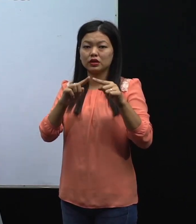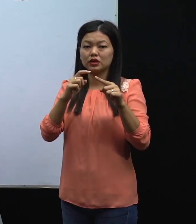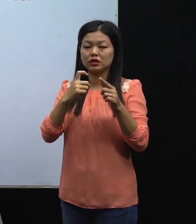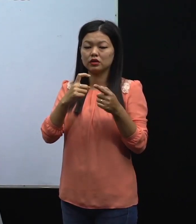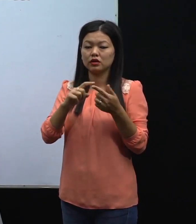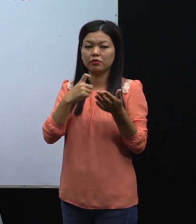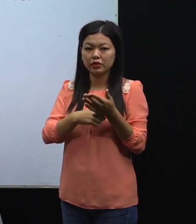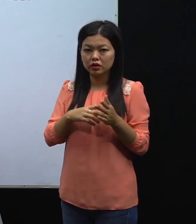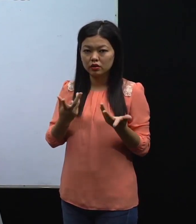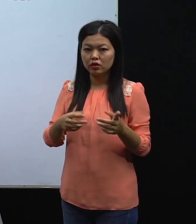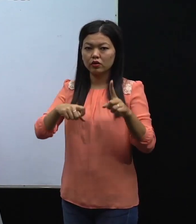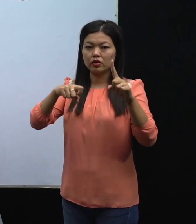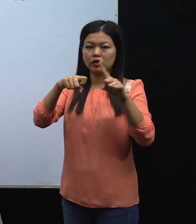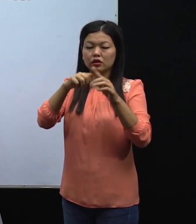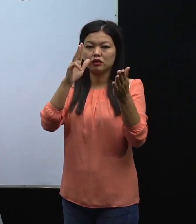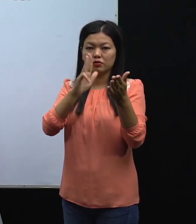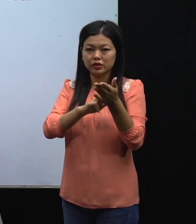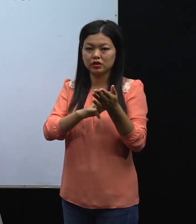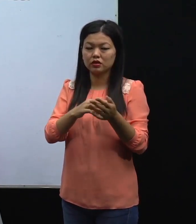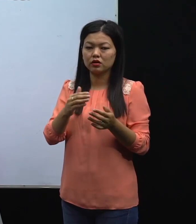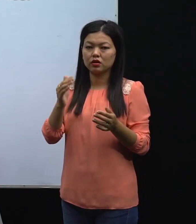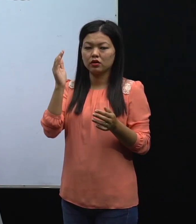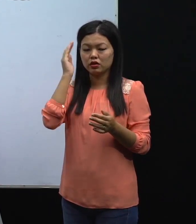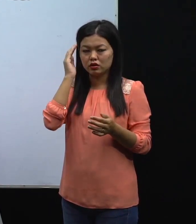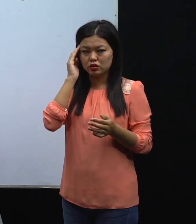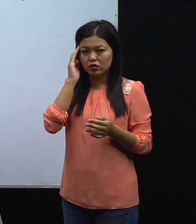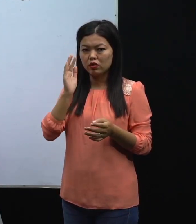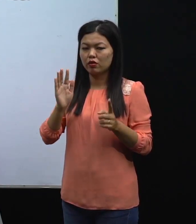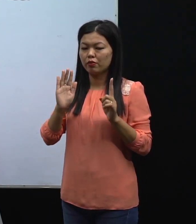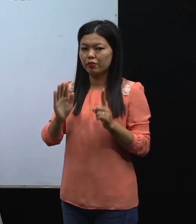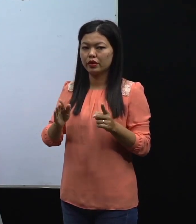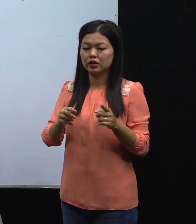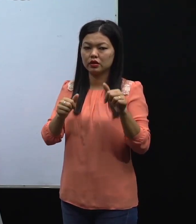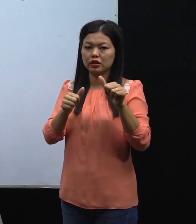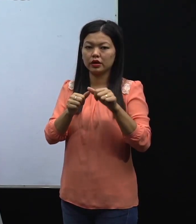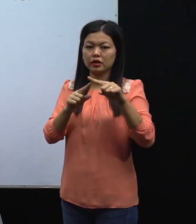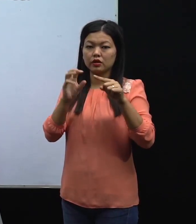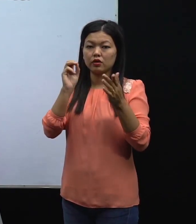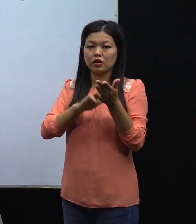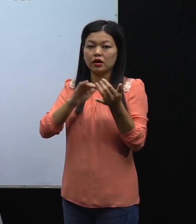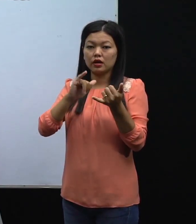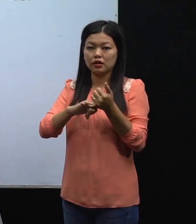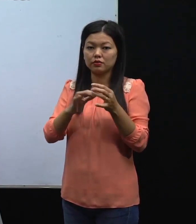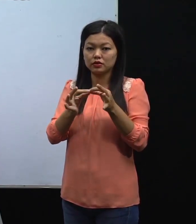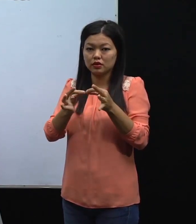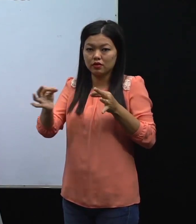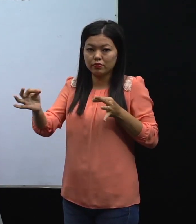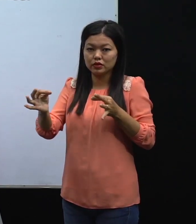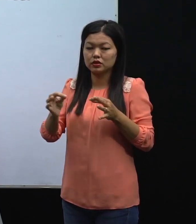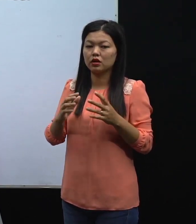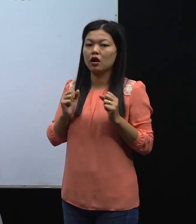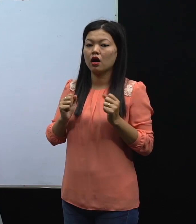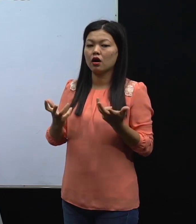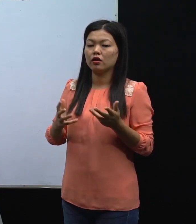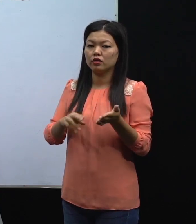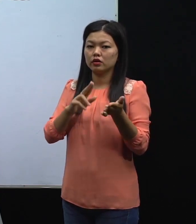right? But atoms, we have to measure in nanometer. Okay, nanometer. So now,